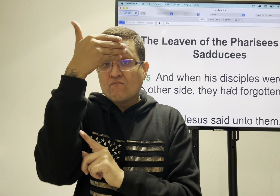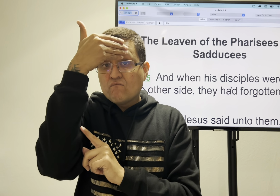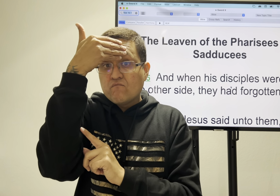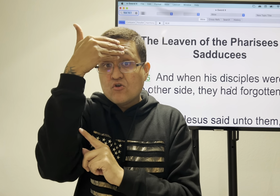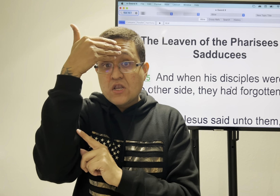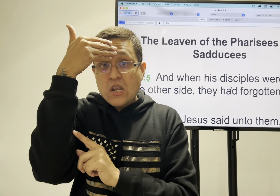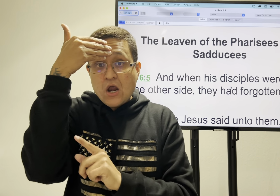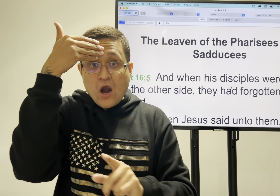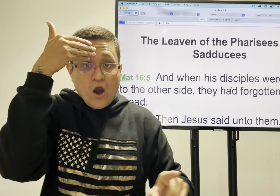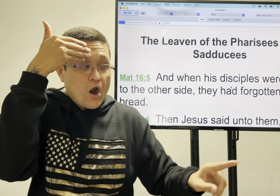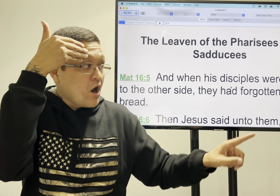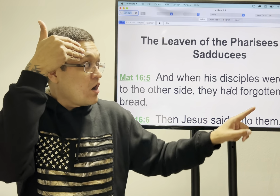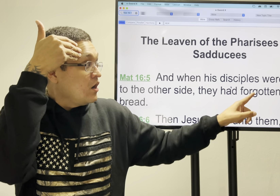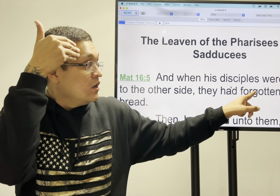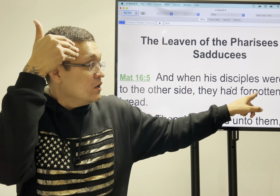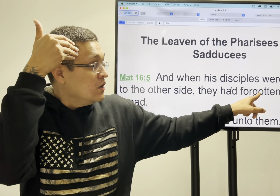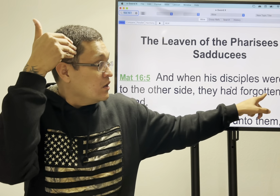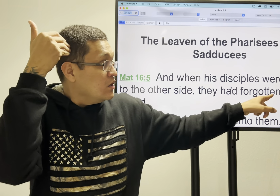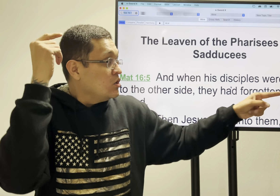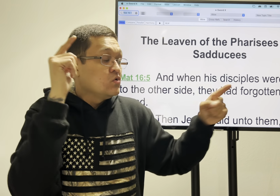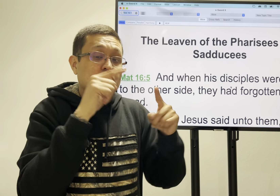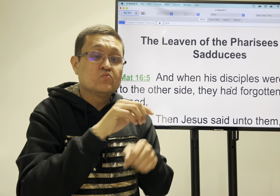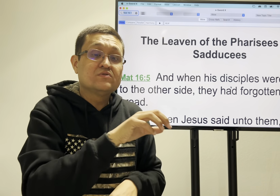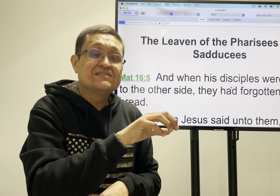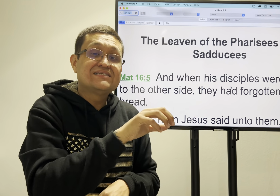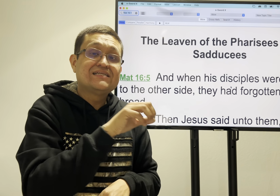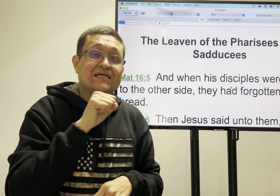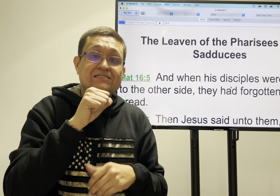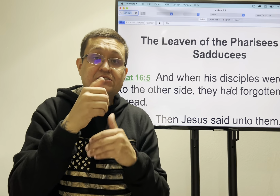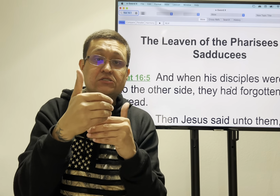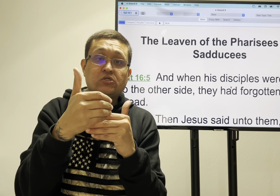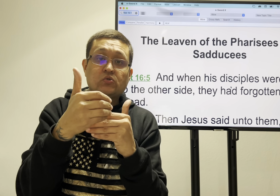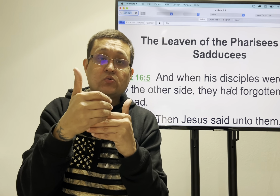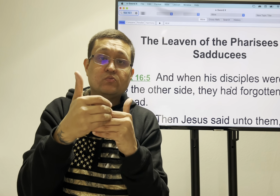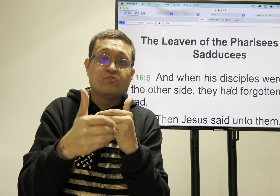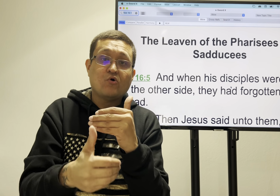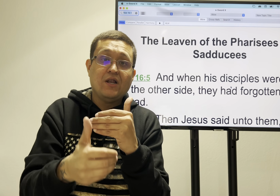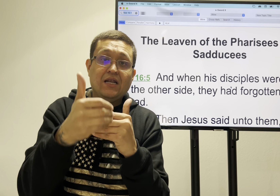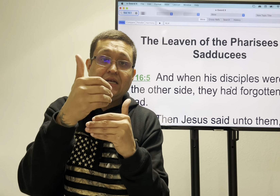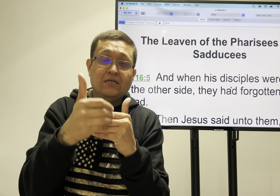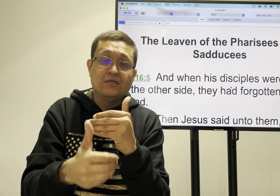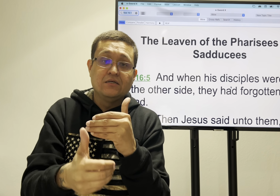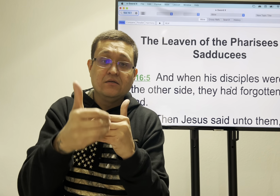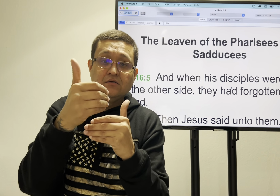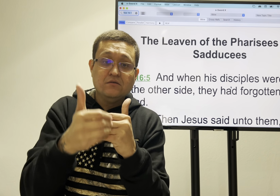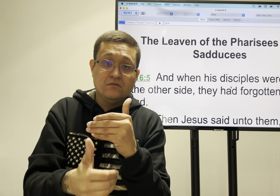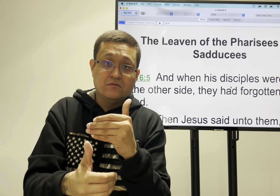in Matthew 16:5, it says, when the disciples were come to the other side, they had forgotten to take bread.